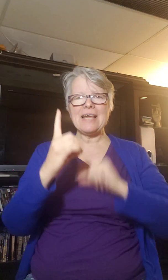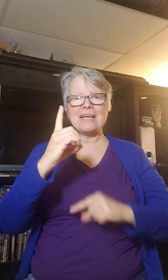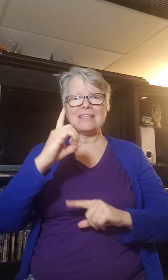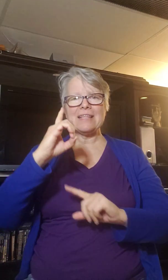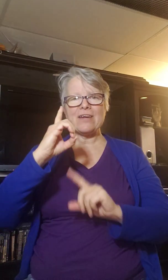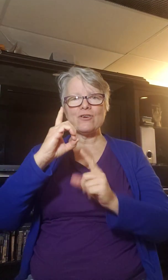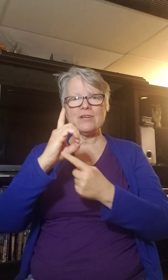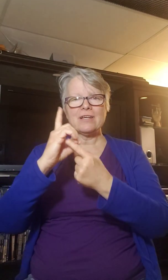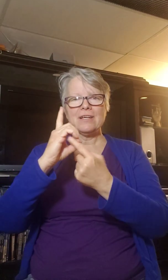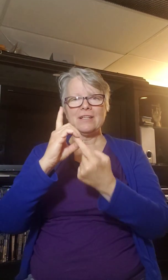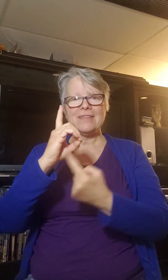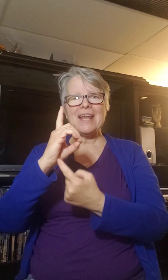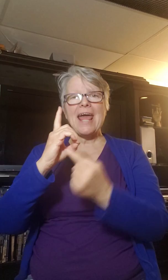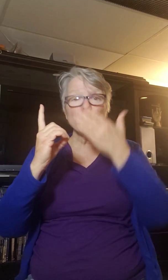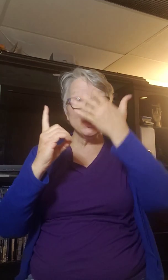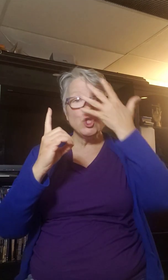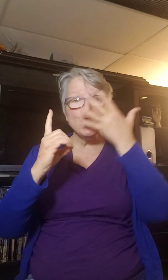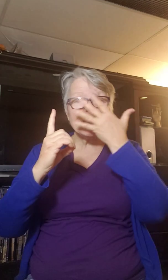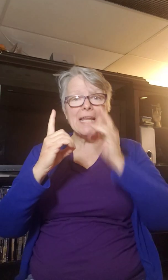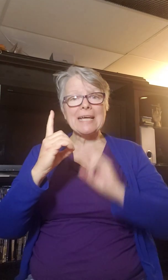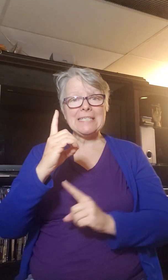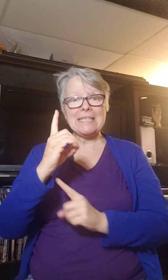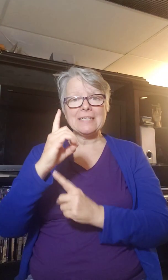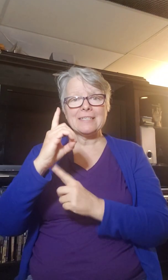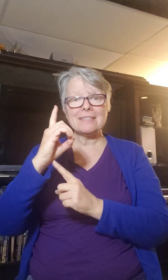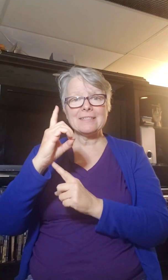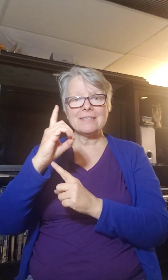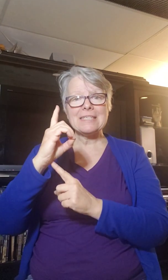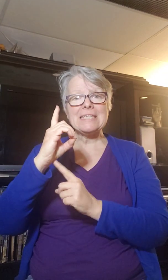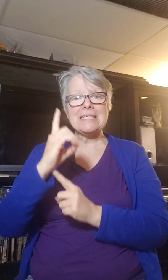in the letter. That looks like a D. D.